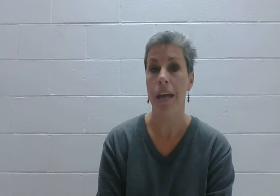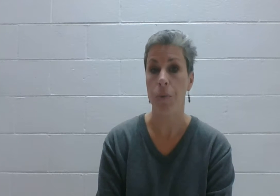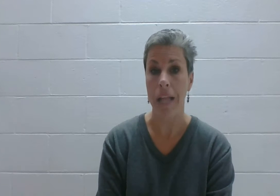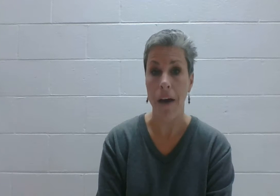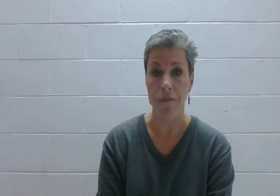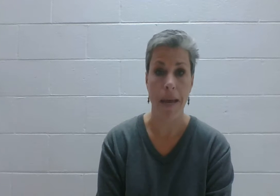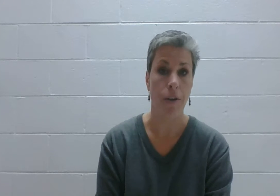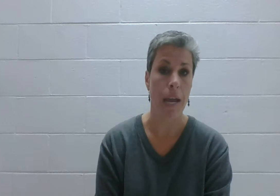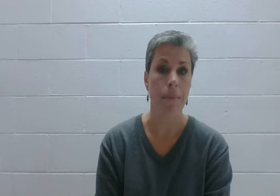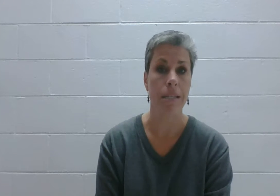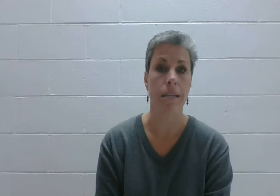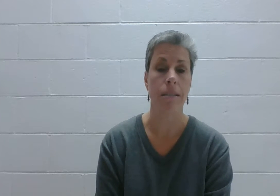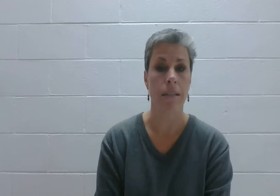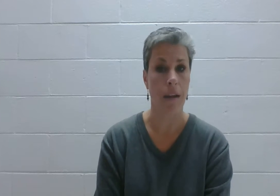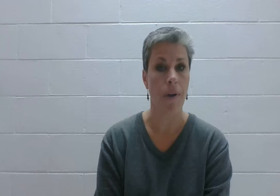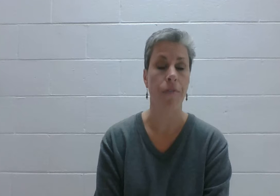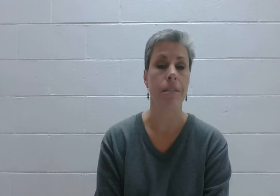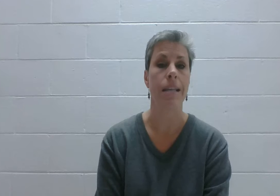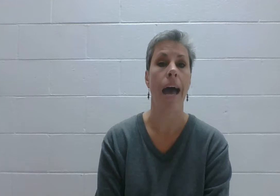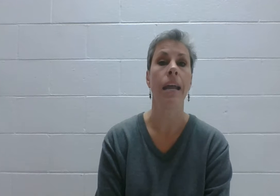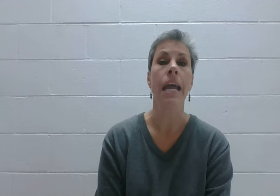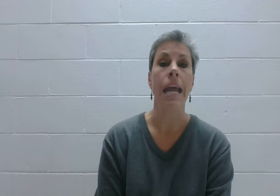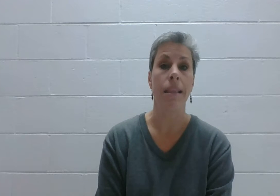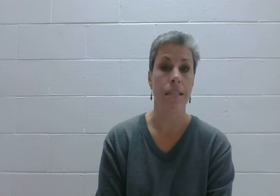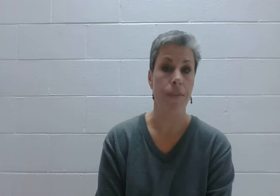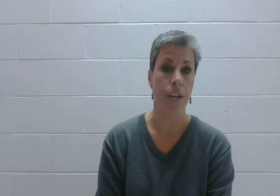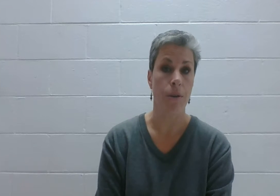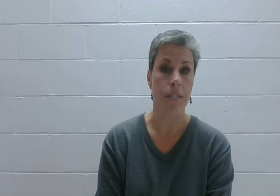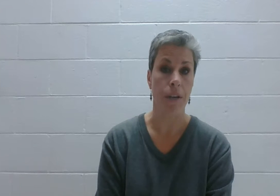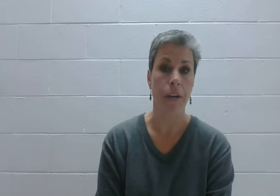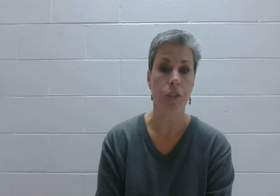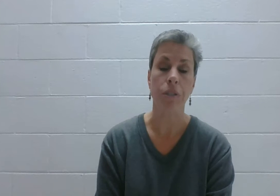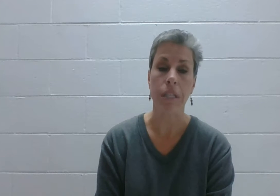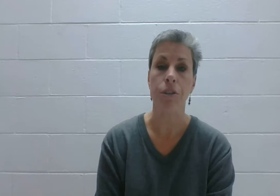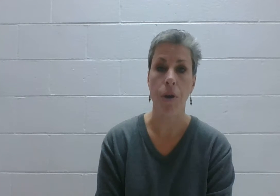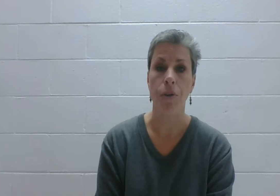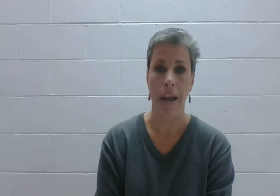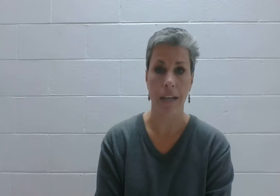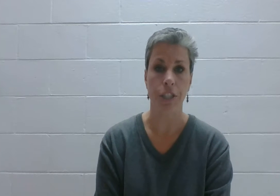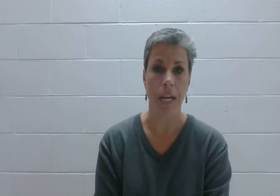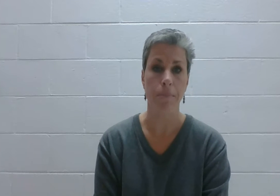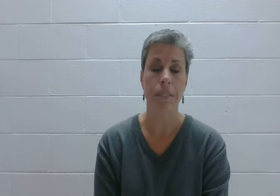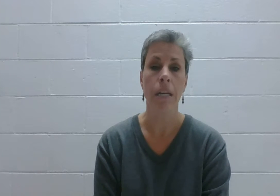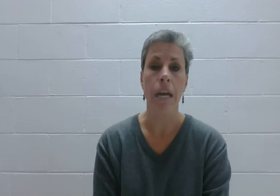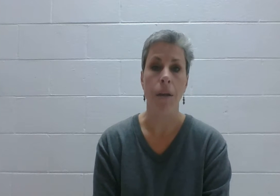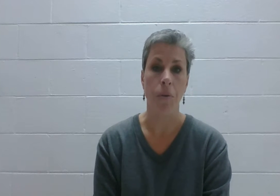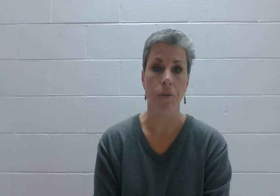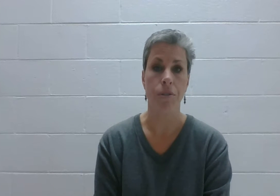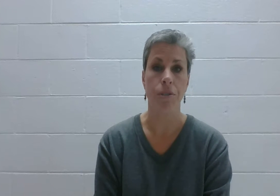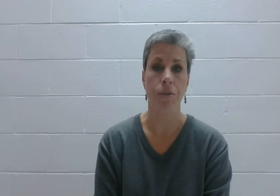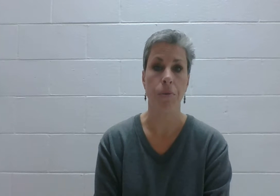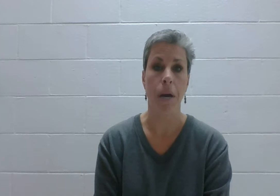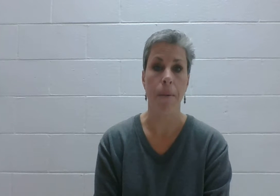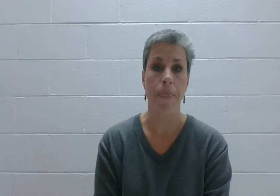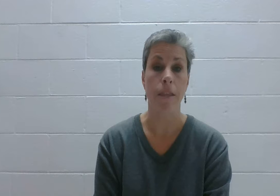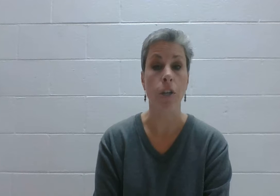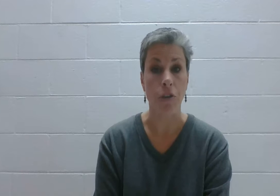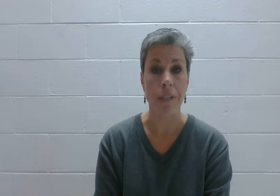manual alphabet, your ABCs, because I referenced that in this video series. You'll need to know your hand shapes in order to learn the